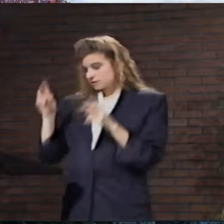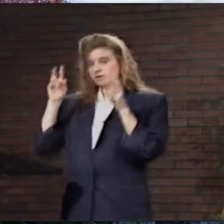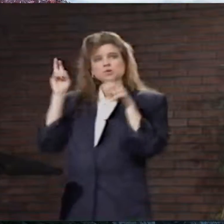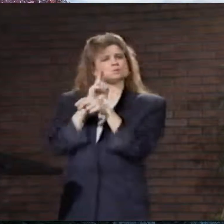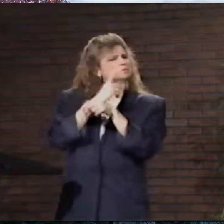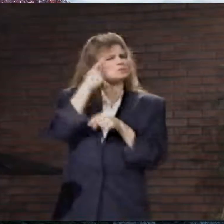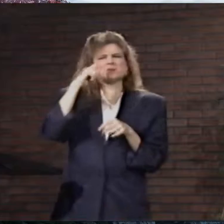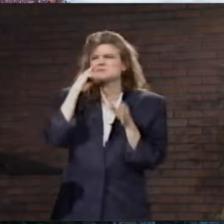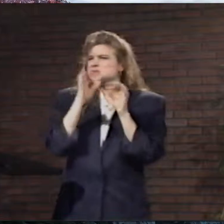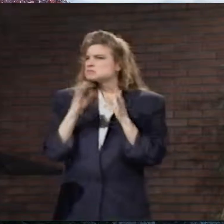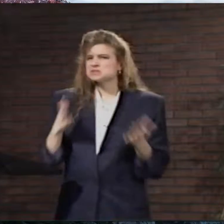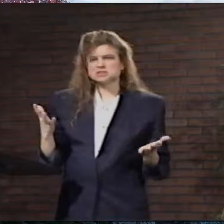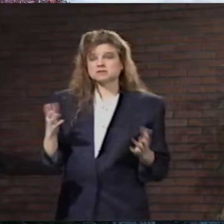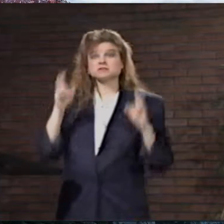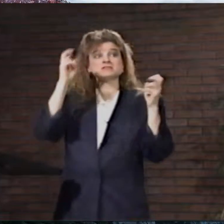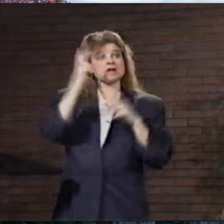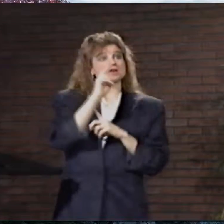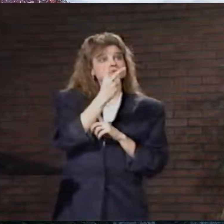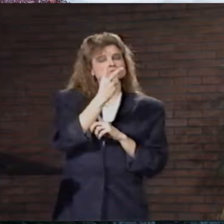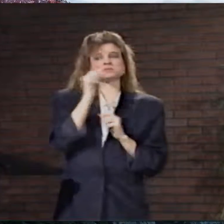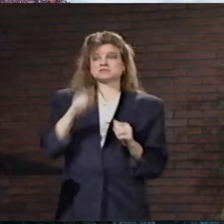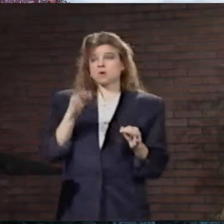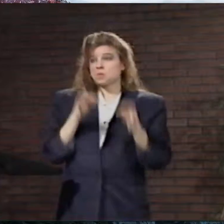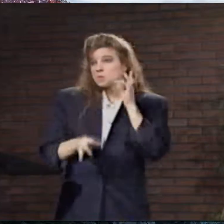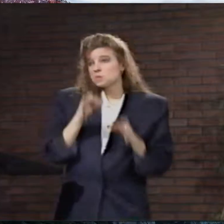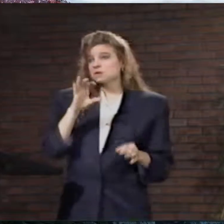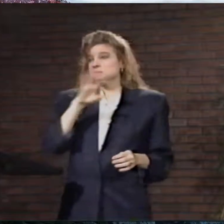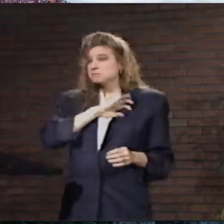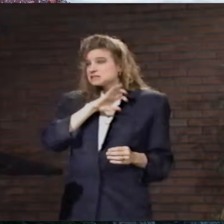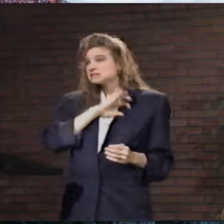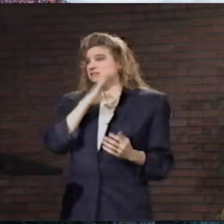you may need to research what the deaf person may want.